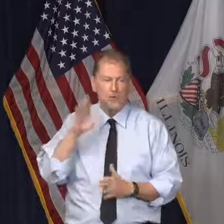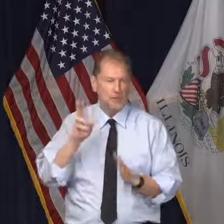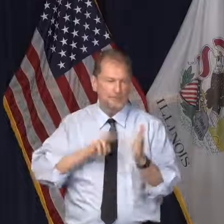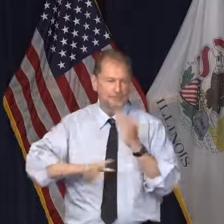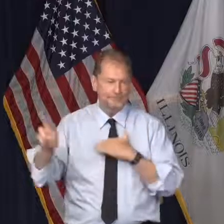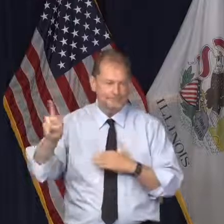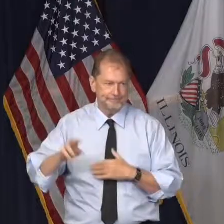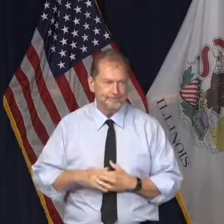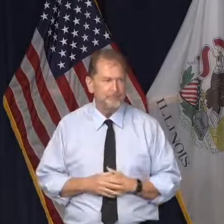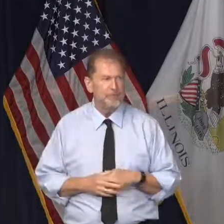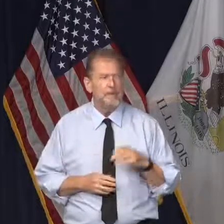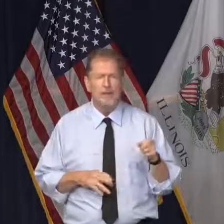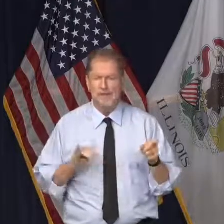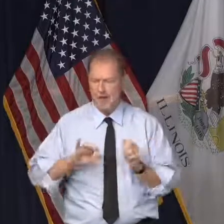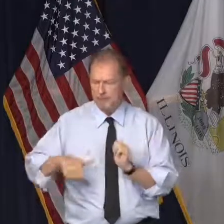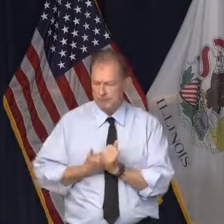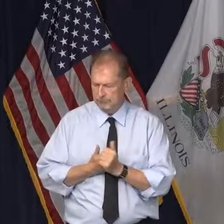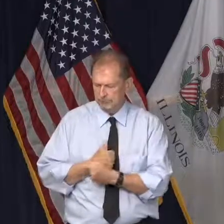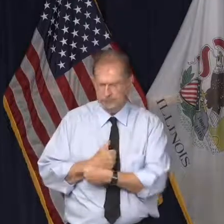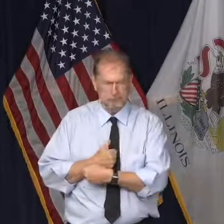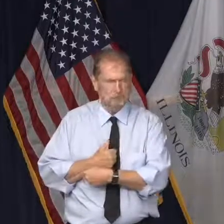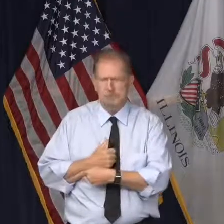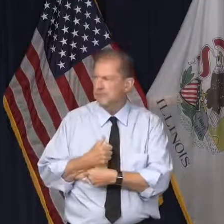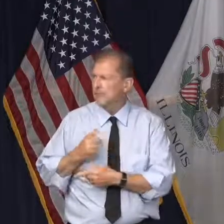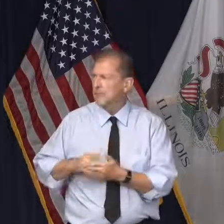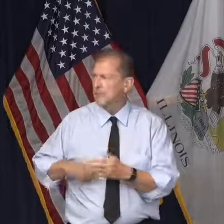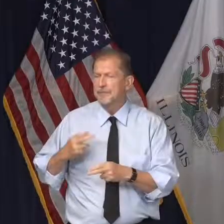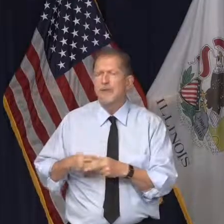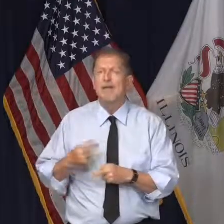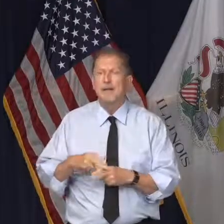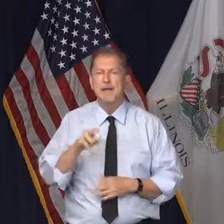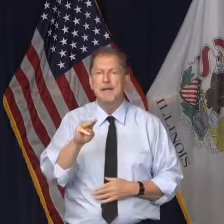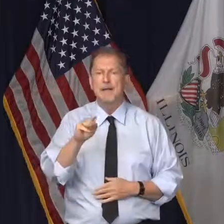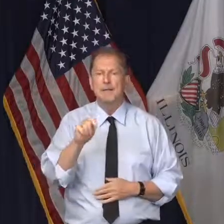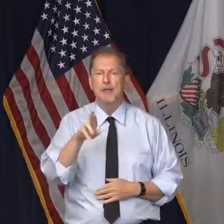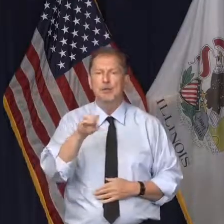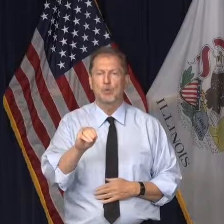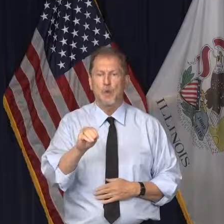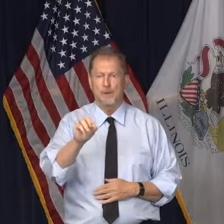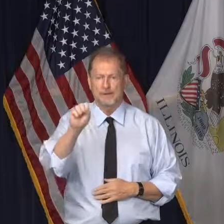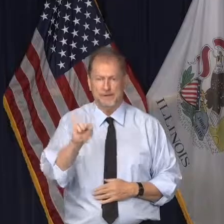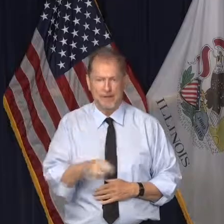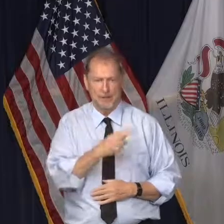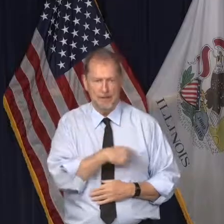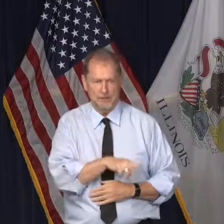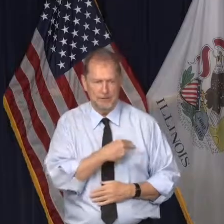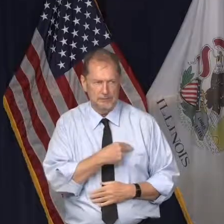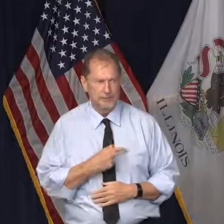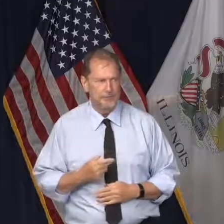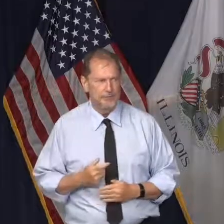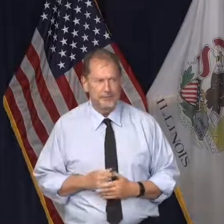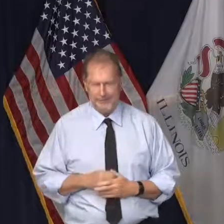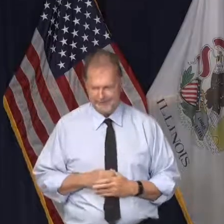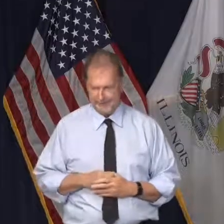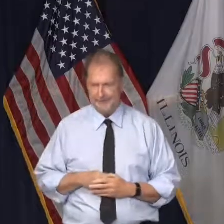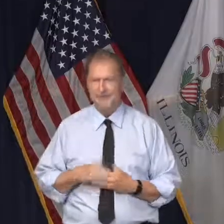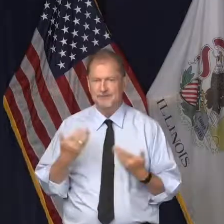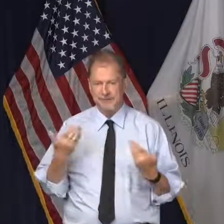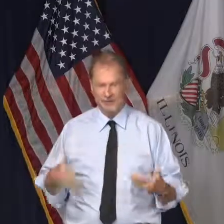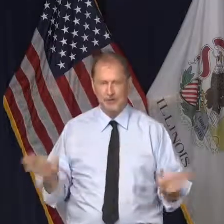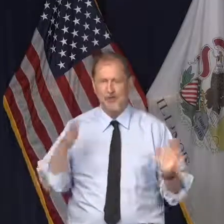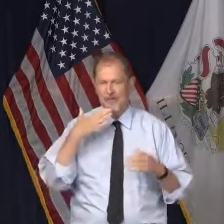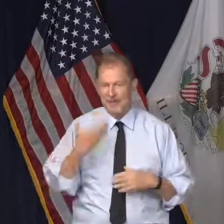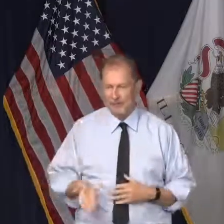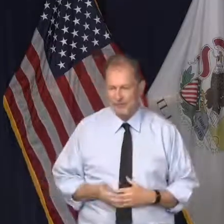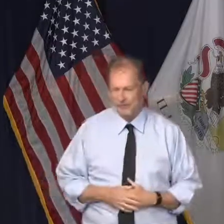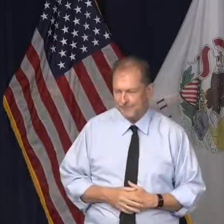site and how many beds? It's the, I forget which, Metro South, thank you, yeah, because we had 3 before. Metro South, yeah. Governor